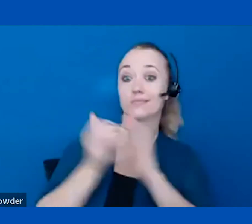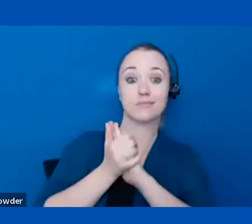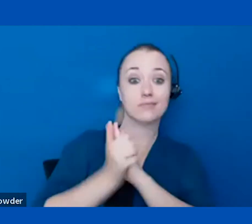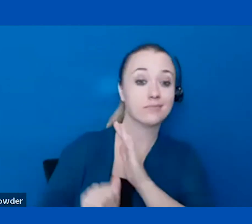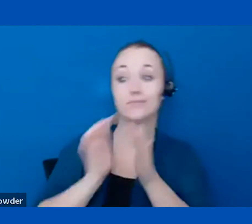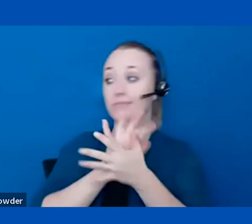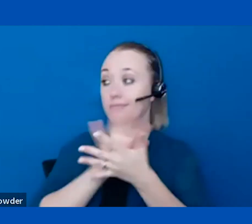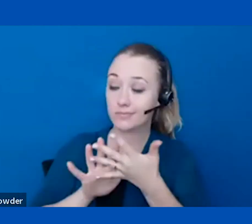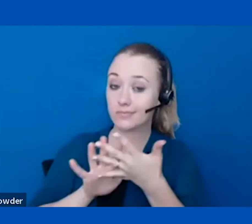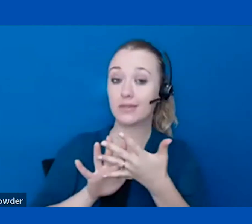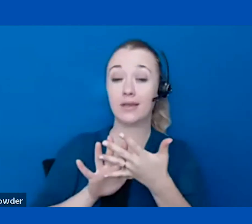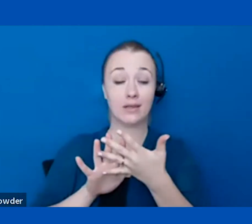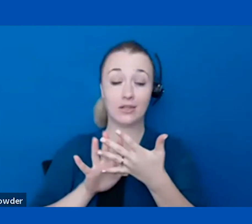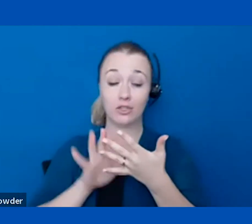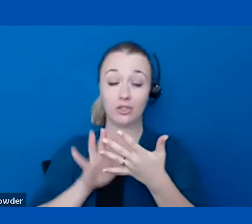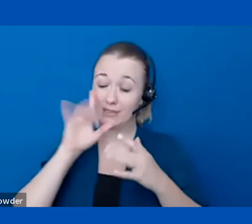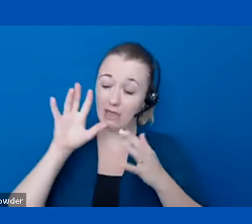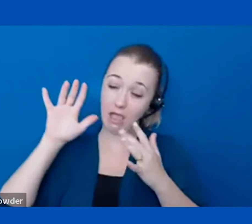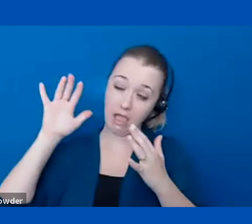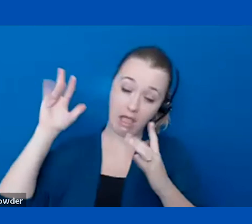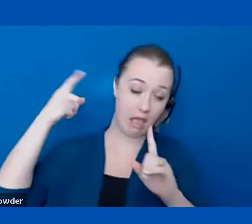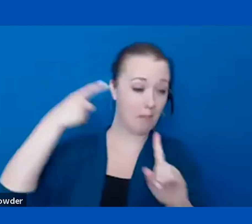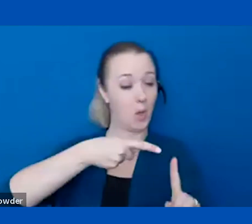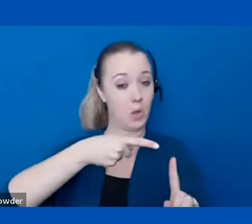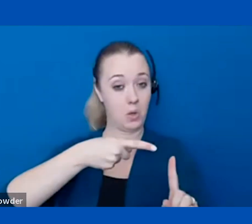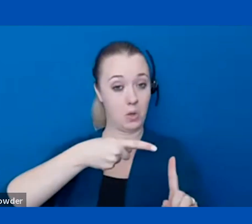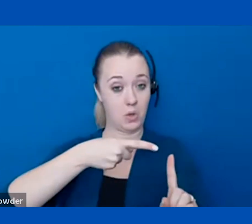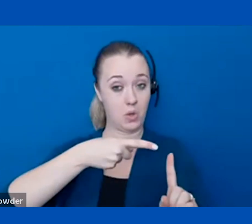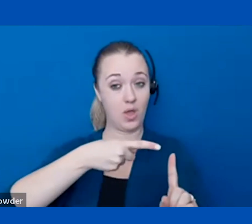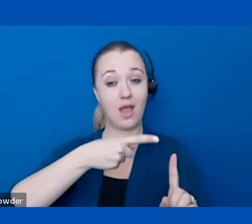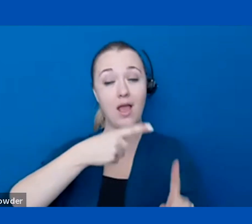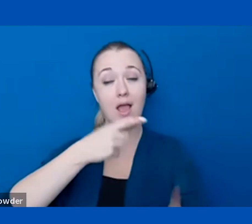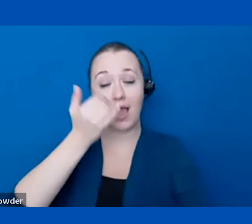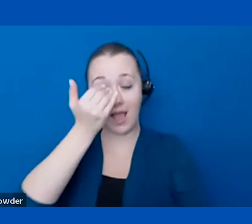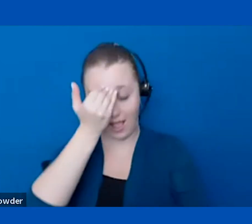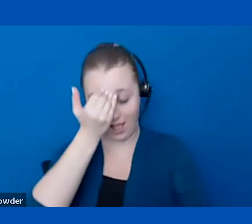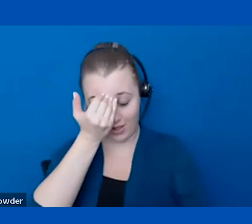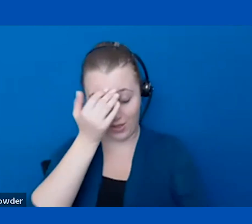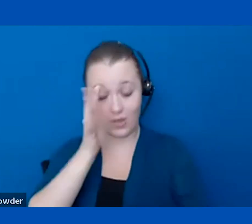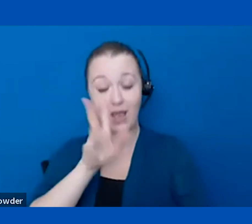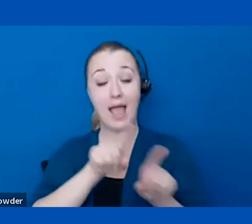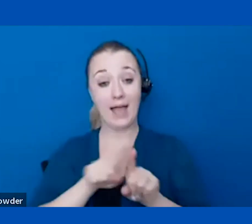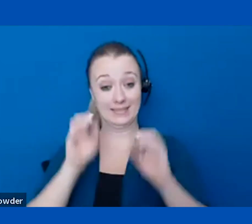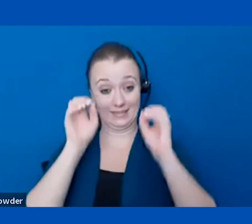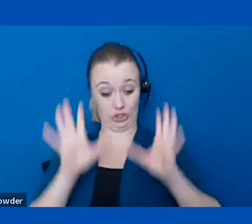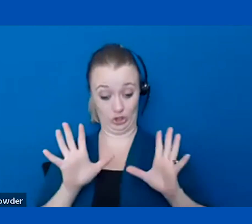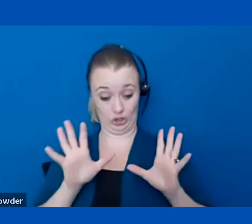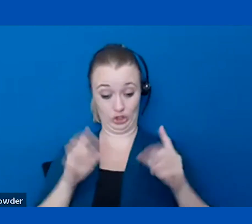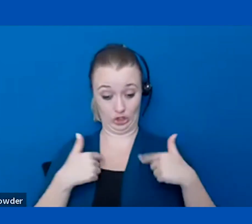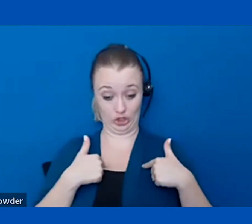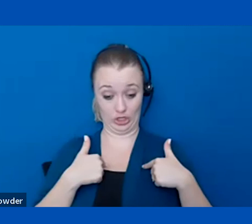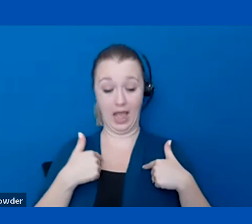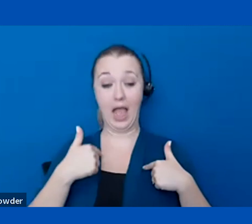that, at the end of the day, like, I know that as an instructor, like I know that I